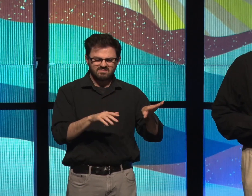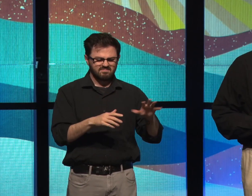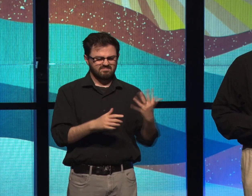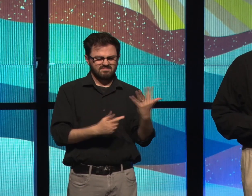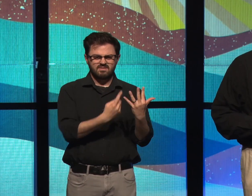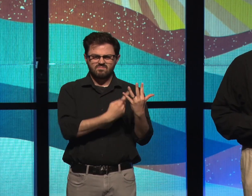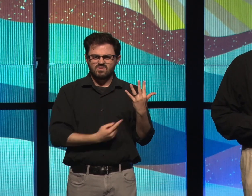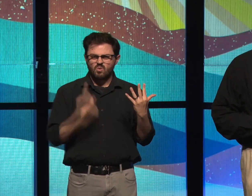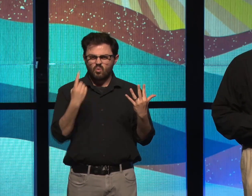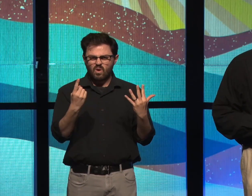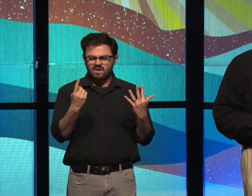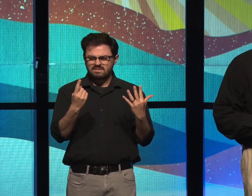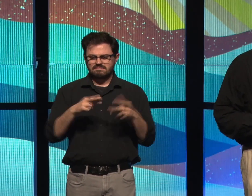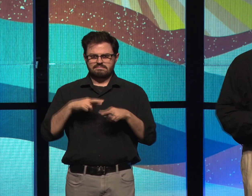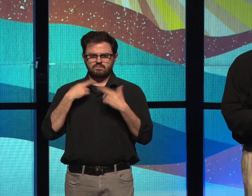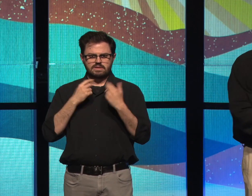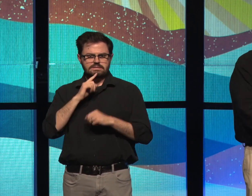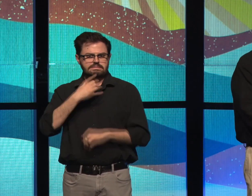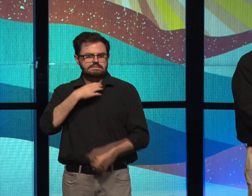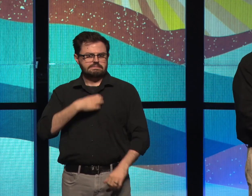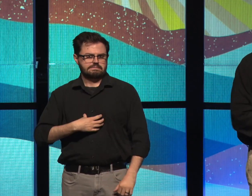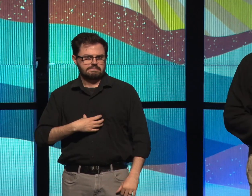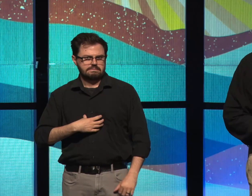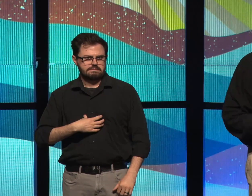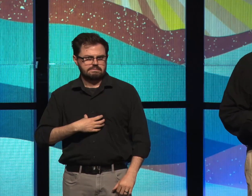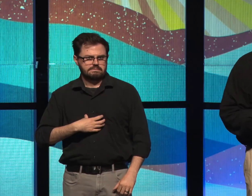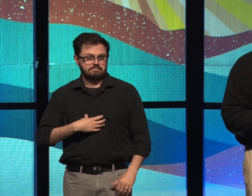hunger. Maybe we should